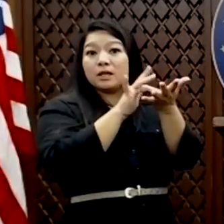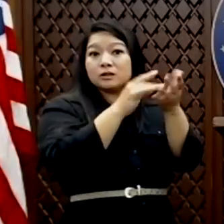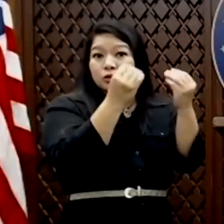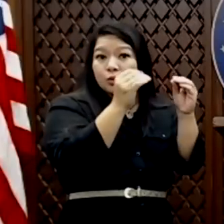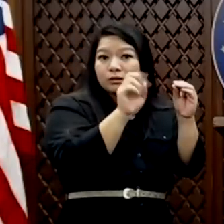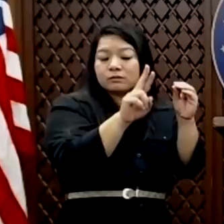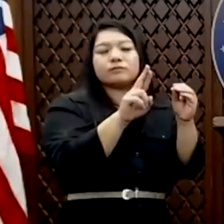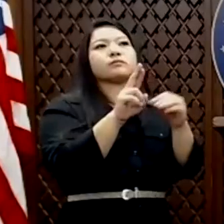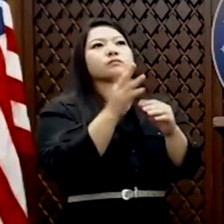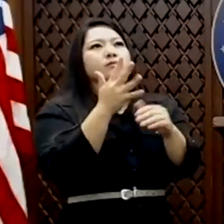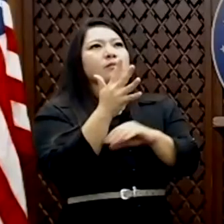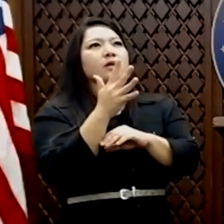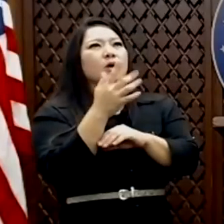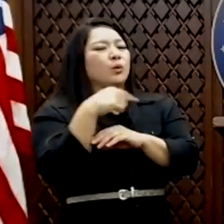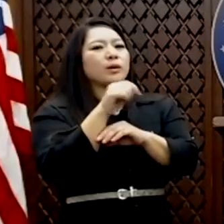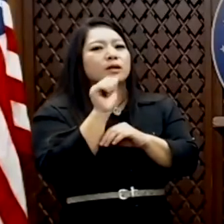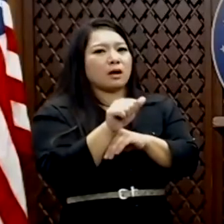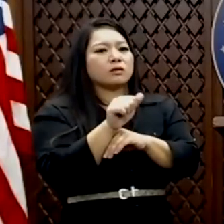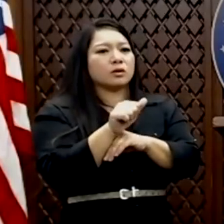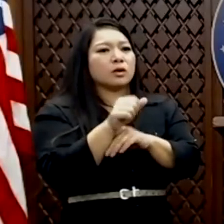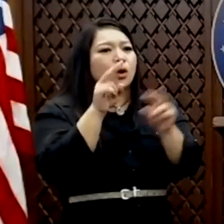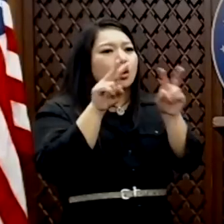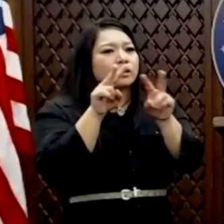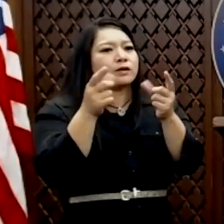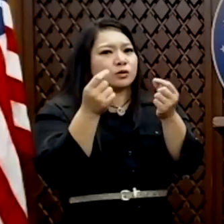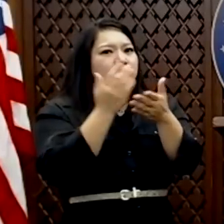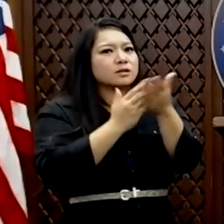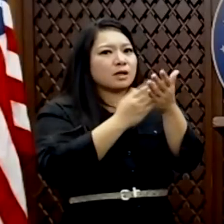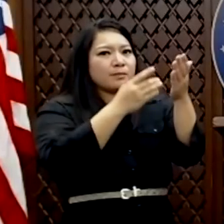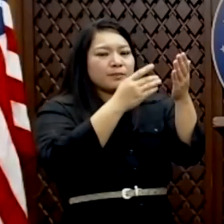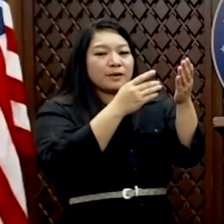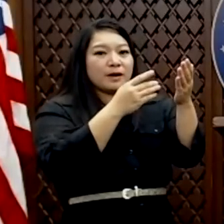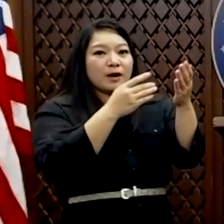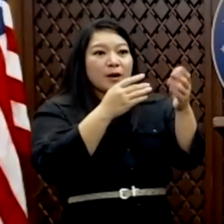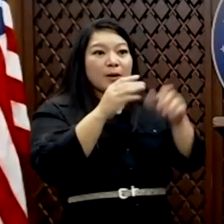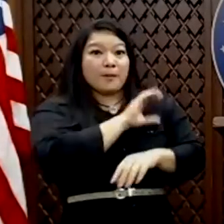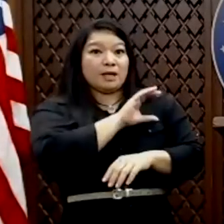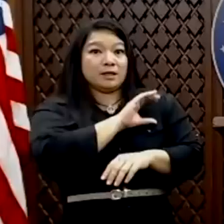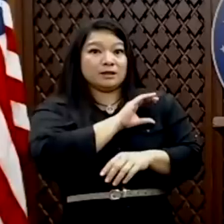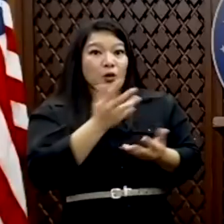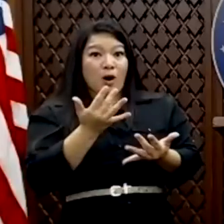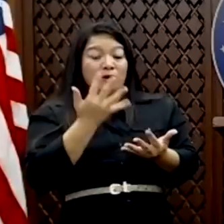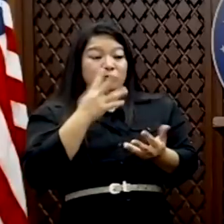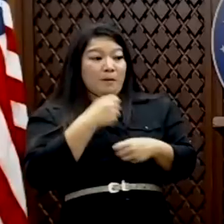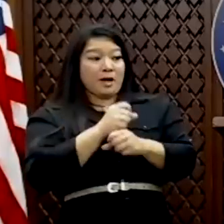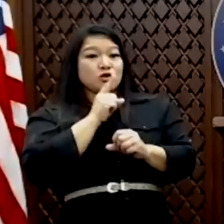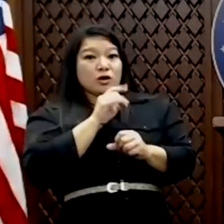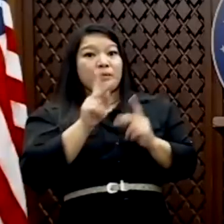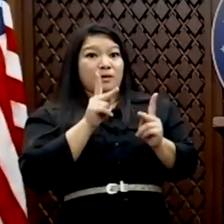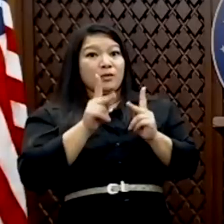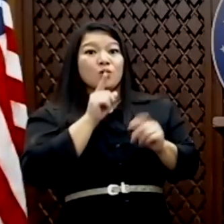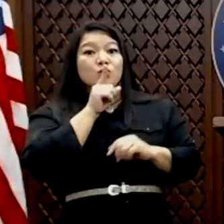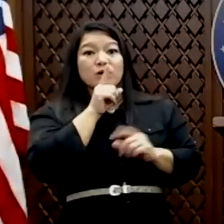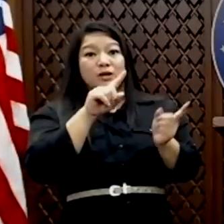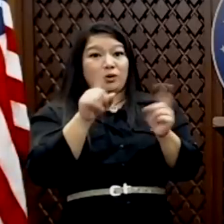You know, so we are also looking at doing checkpoints just to make sure that people are